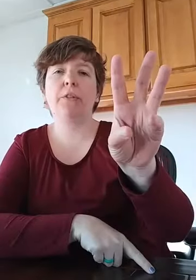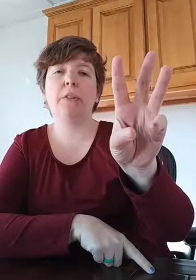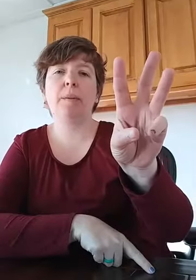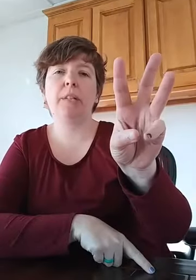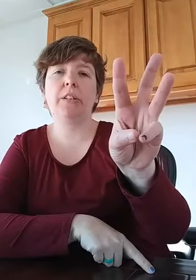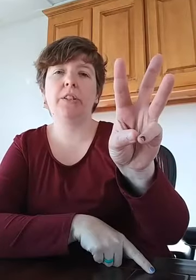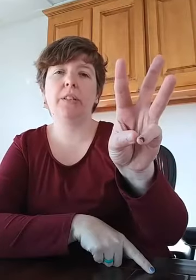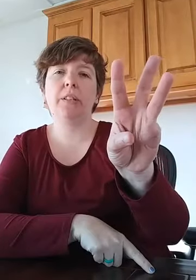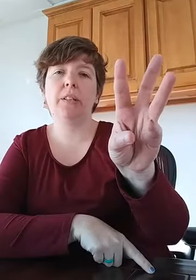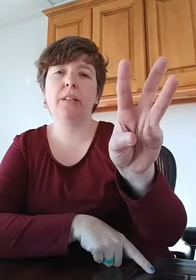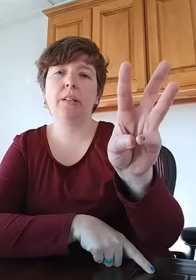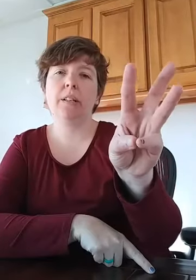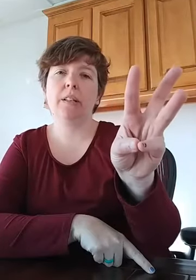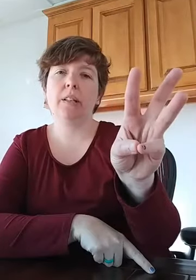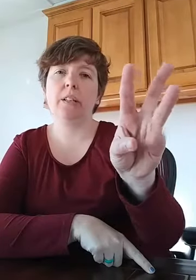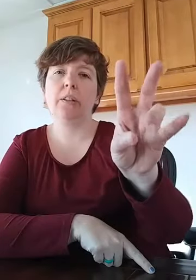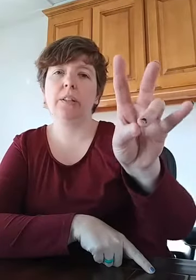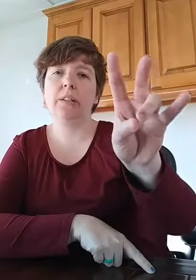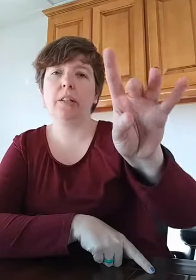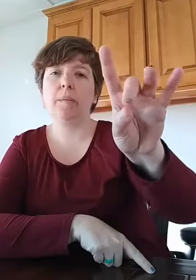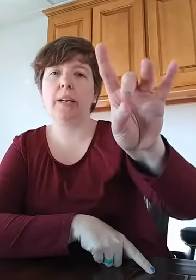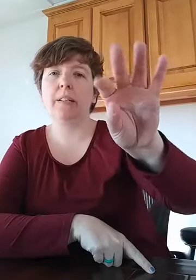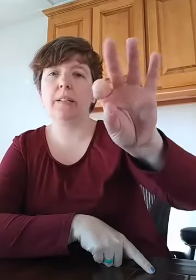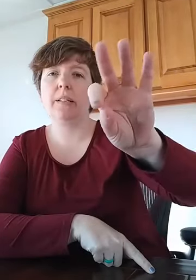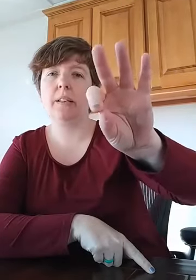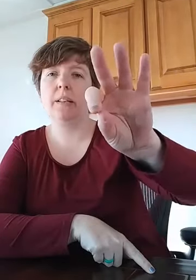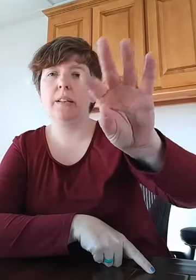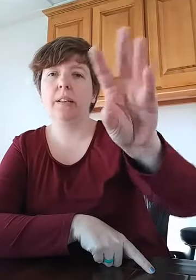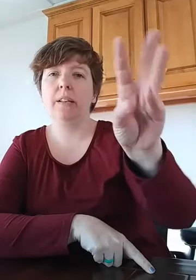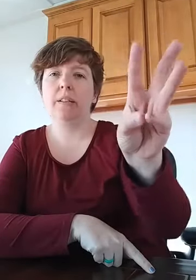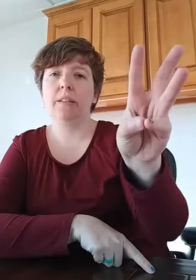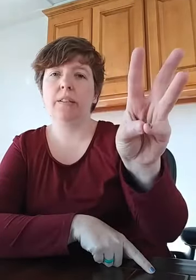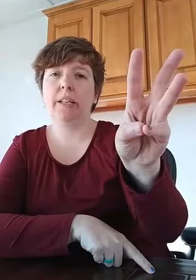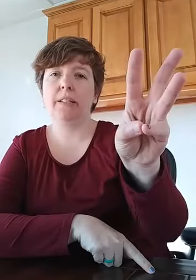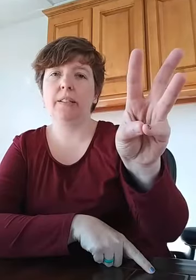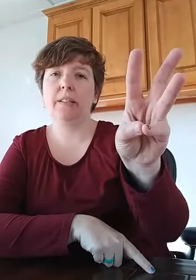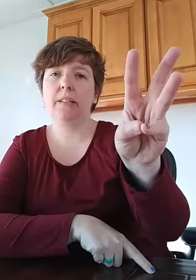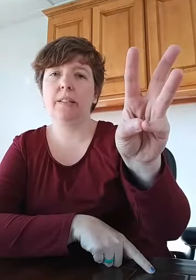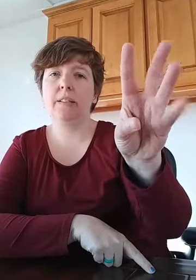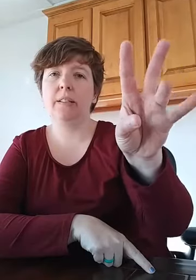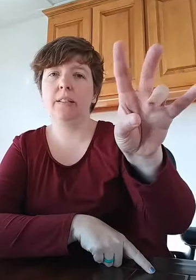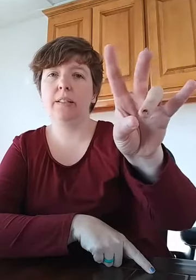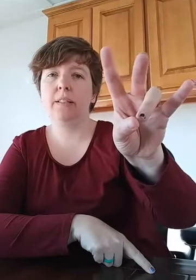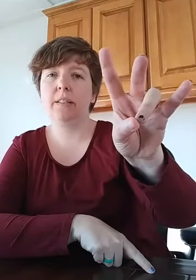thumb touches the littlest to the biggest. 6, 7,